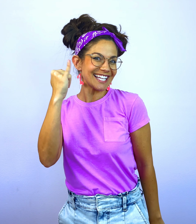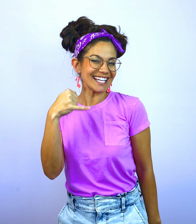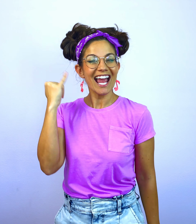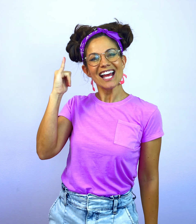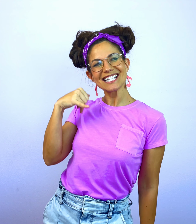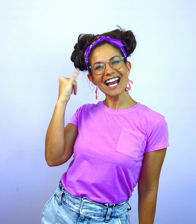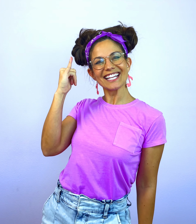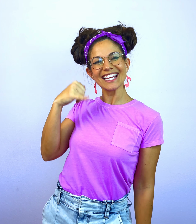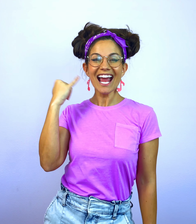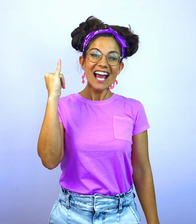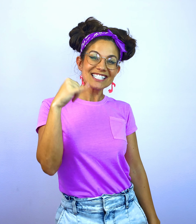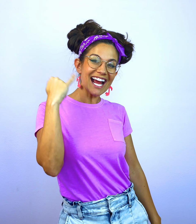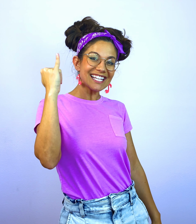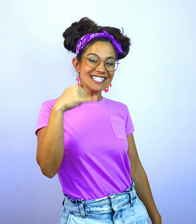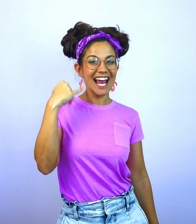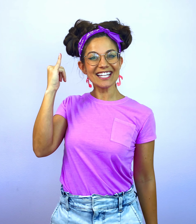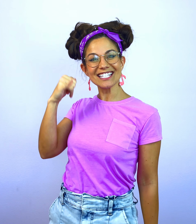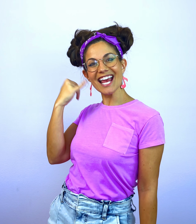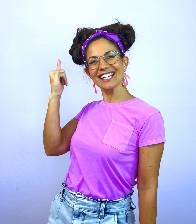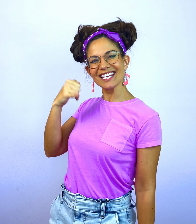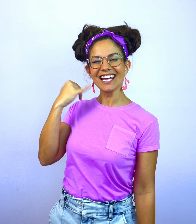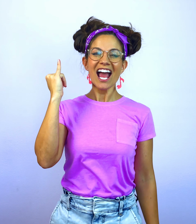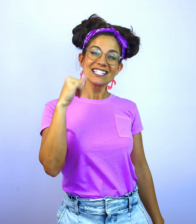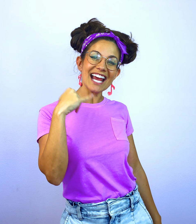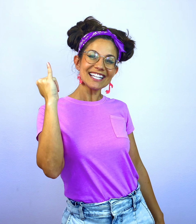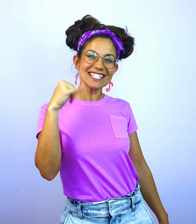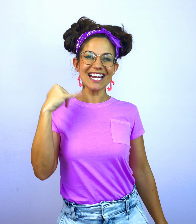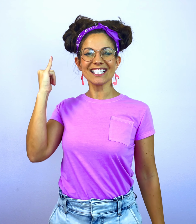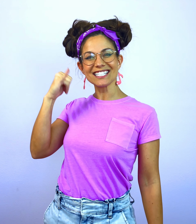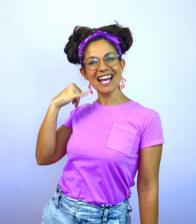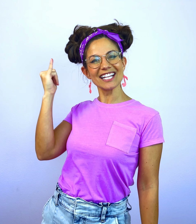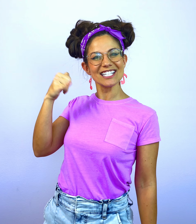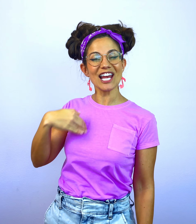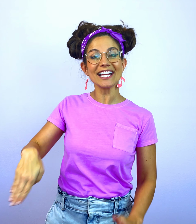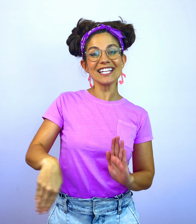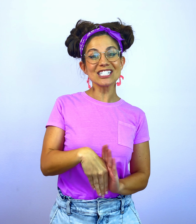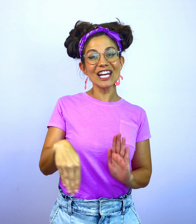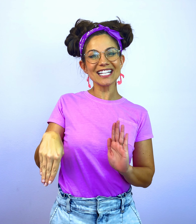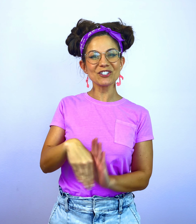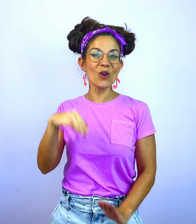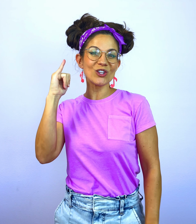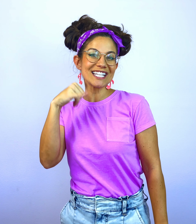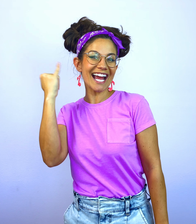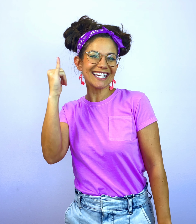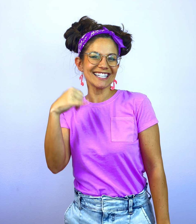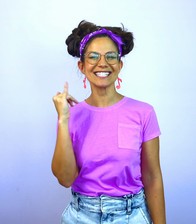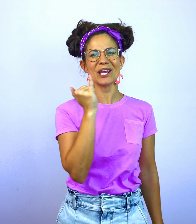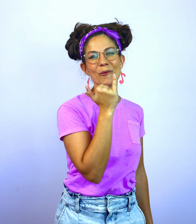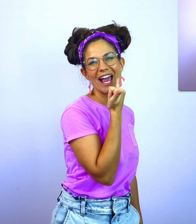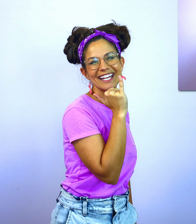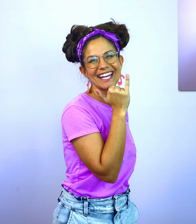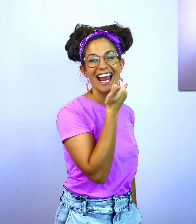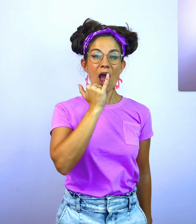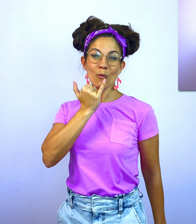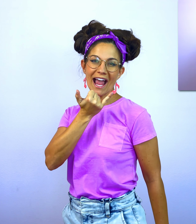Jacqui, Jacqui, Jacqui, Jacqui, Jacqui, Jacqui, Jacqui, Jacqui, Jacqui, Jingle Jacqui. Let's get wacky,